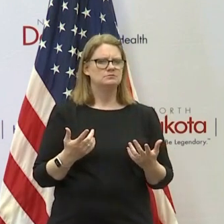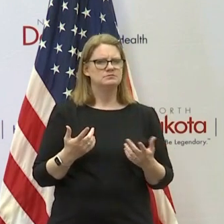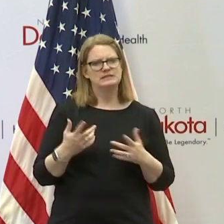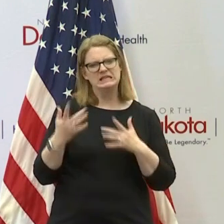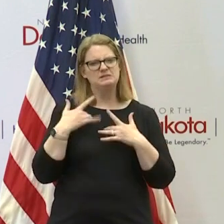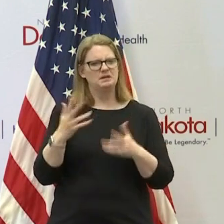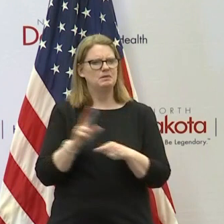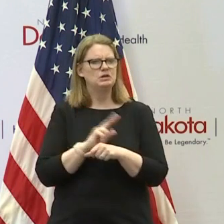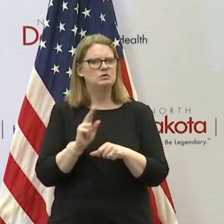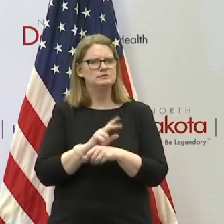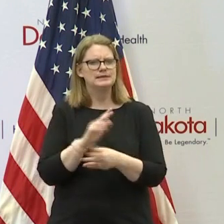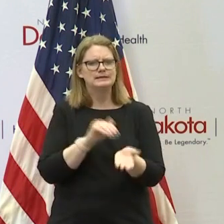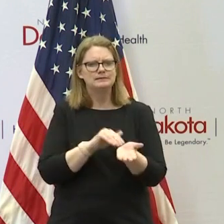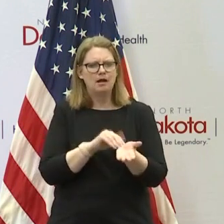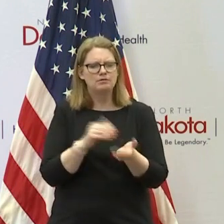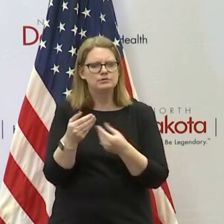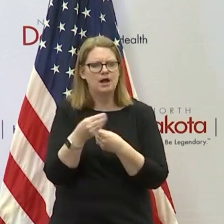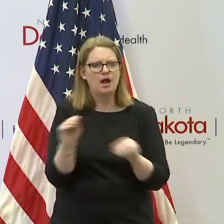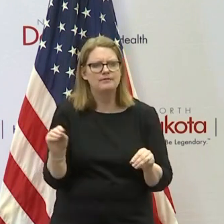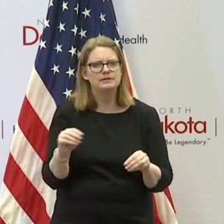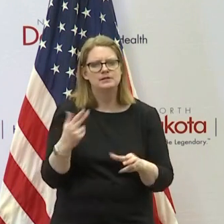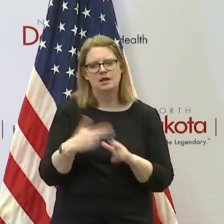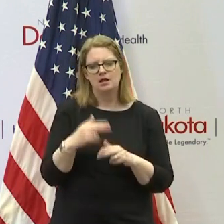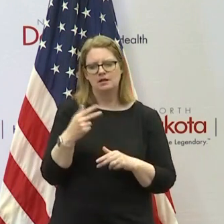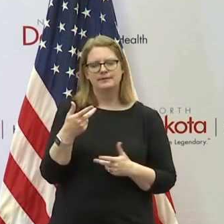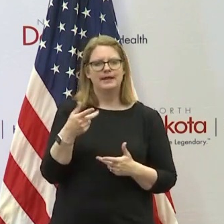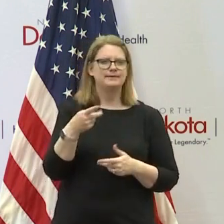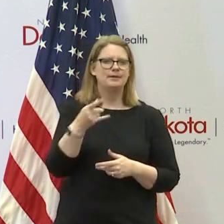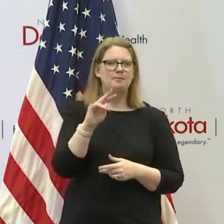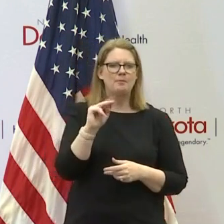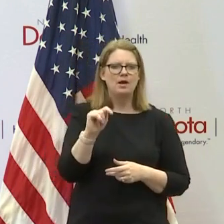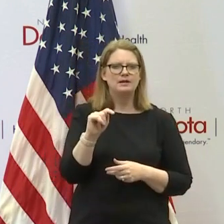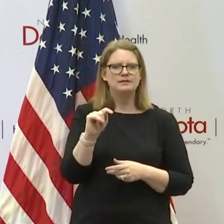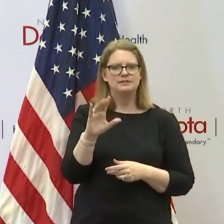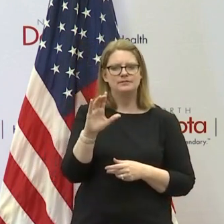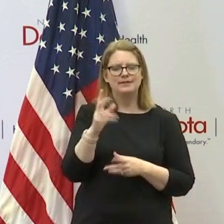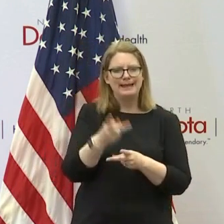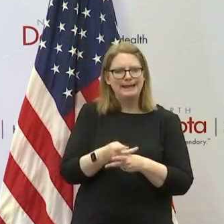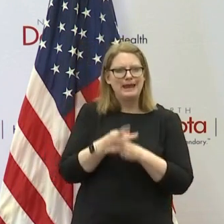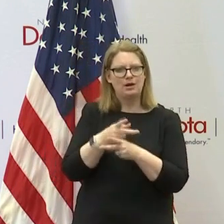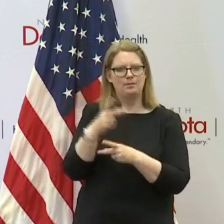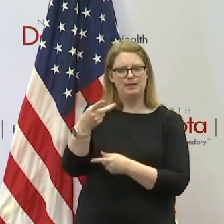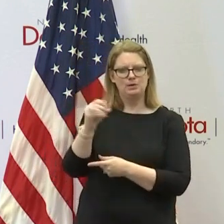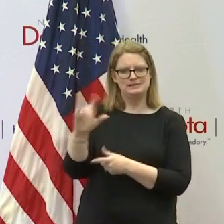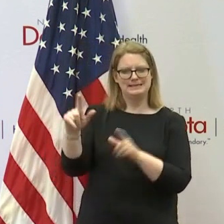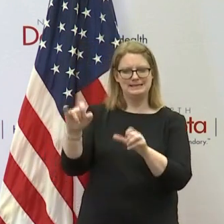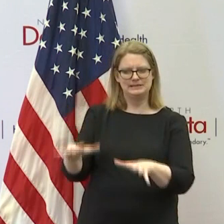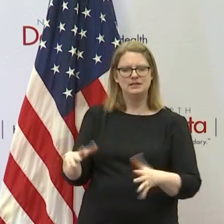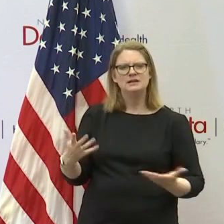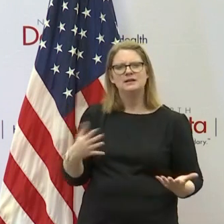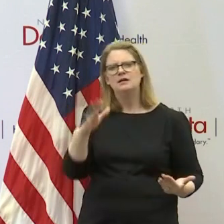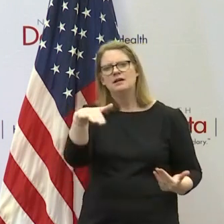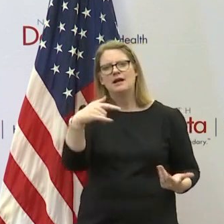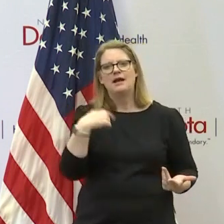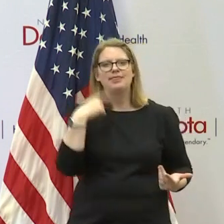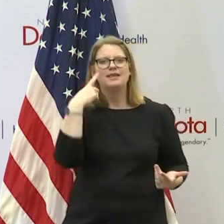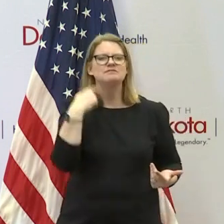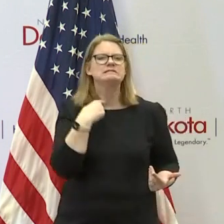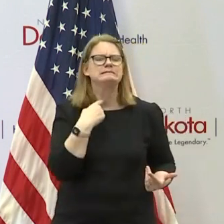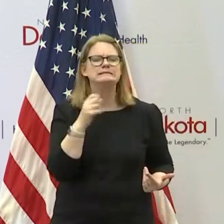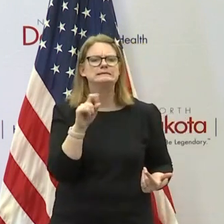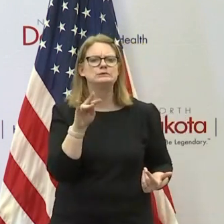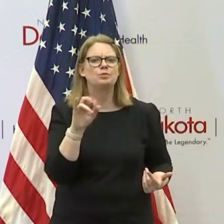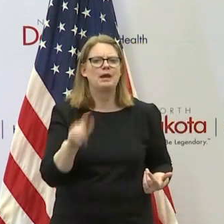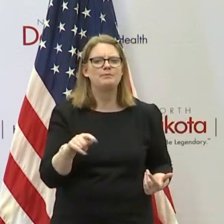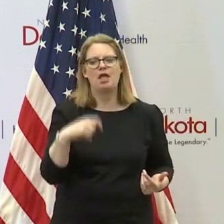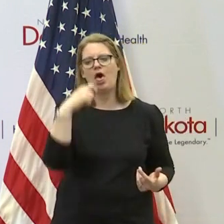in a doctor's office for what was called point of care or POC testing. So if someone said, hey, I think I've got strep throat,